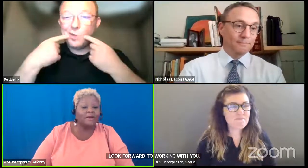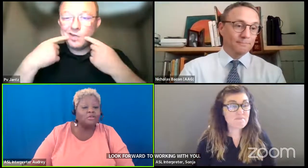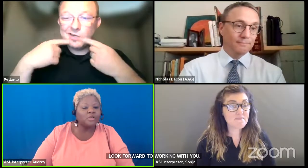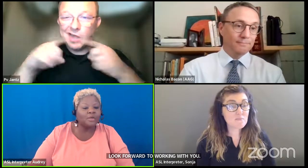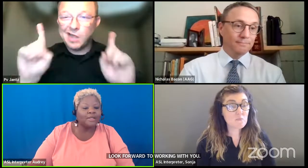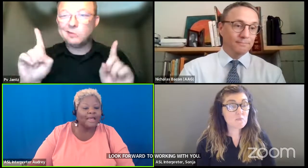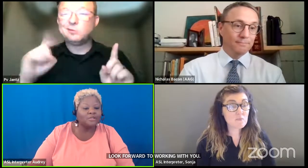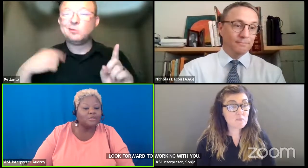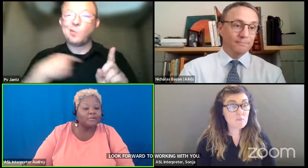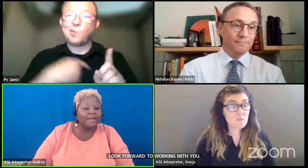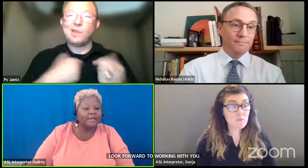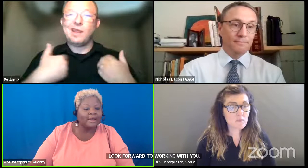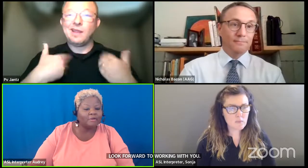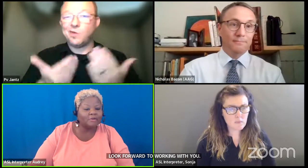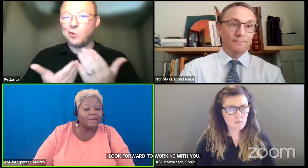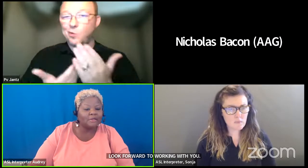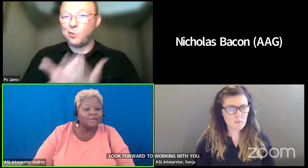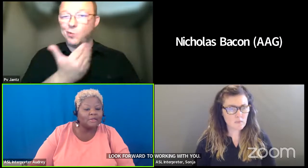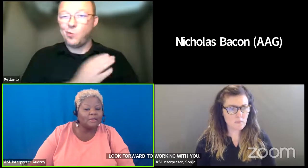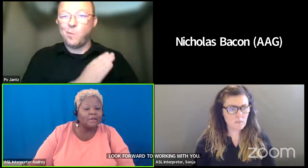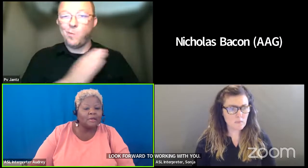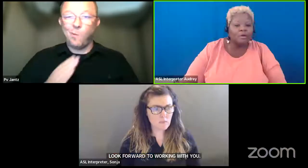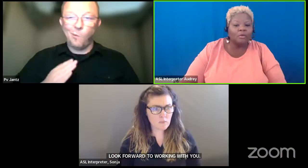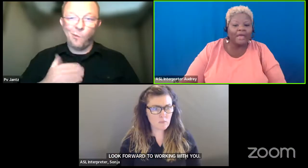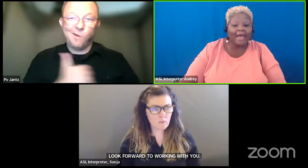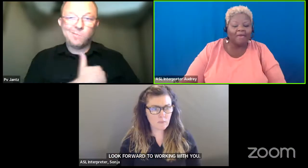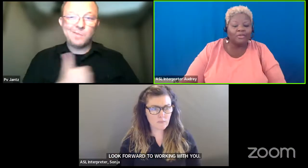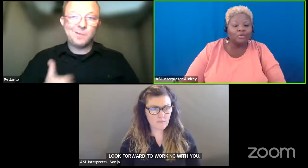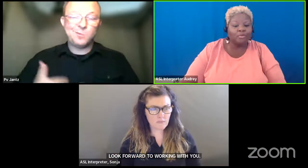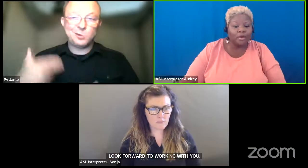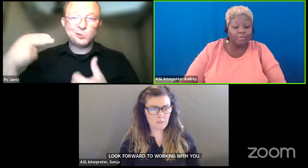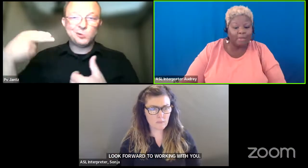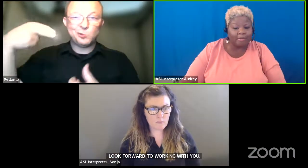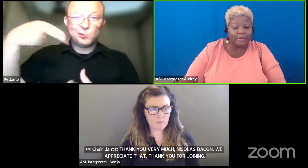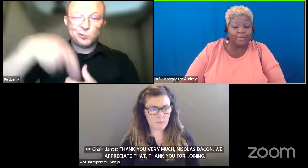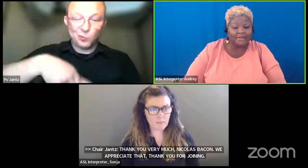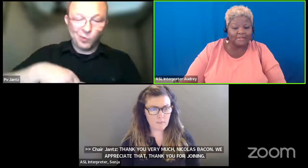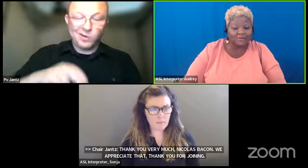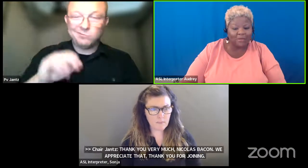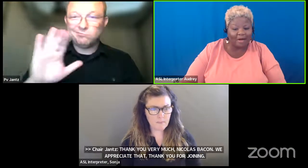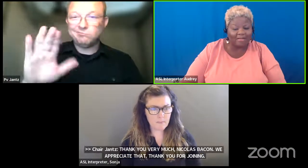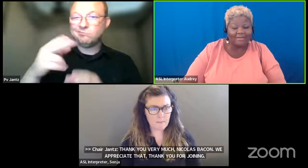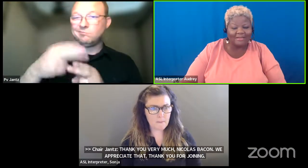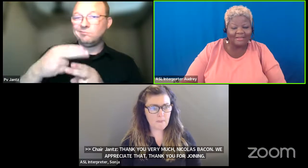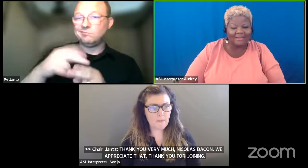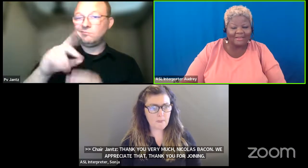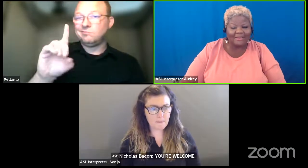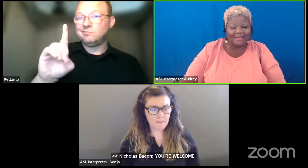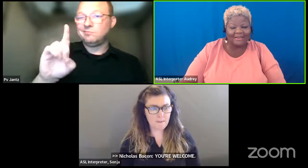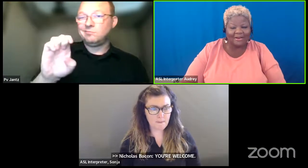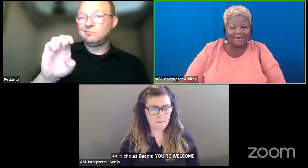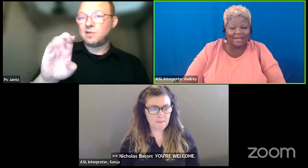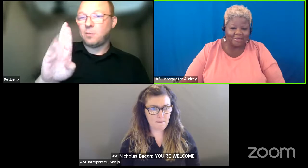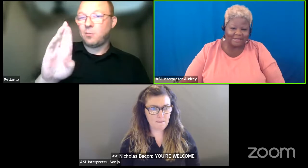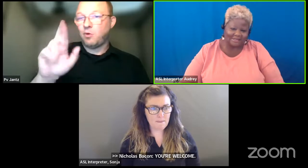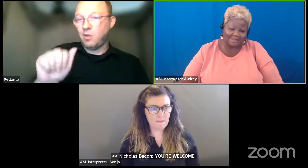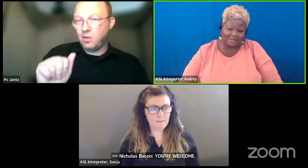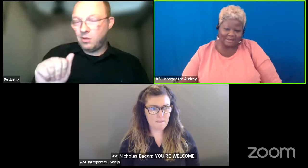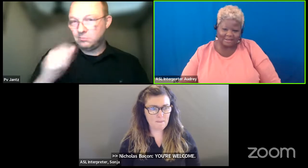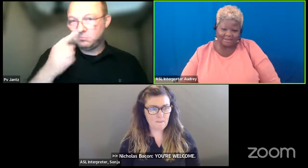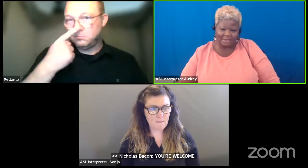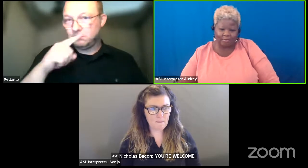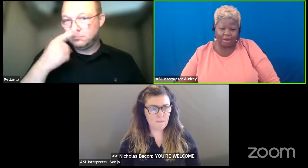Okay, and also we'd like to make an announcement. We have a new board member with us as well. Her name